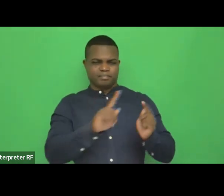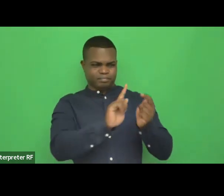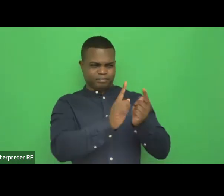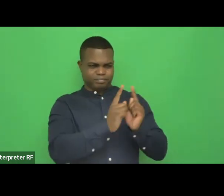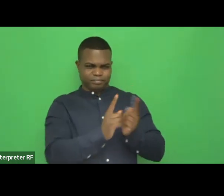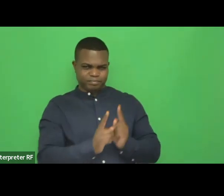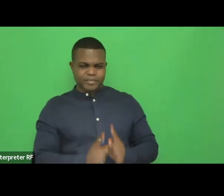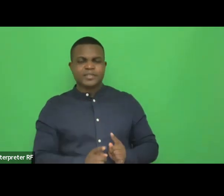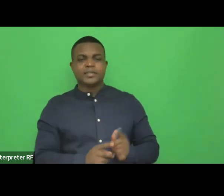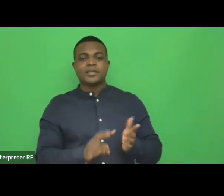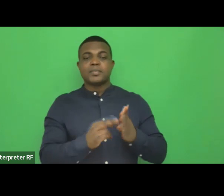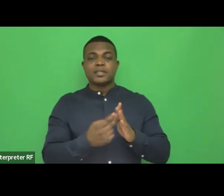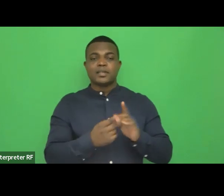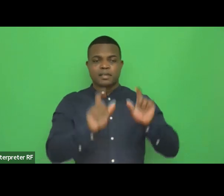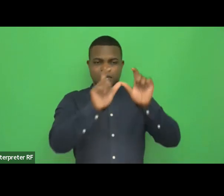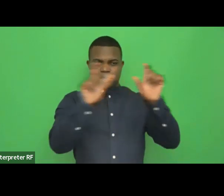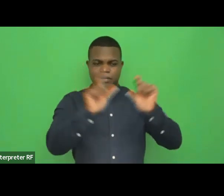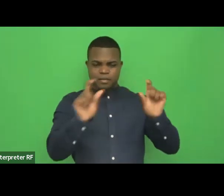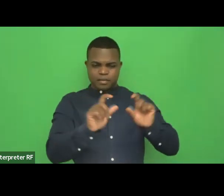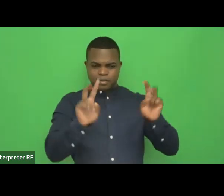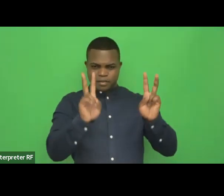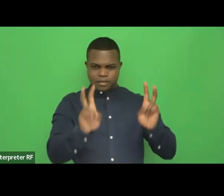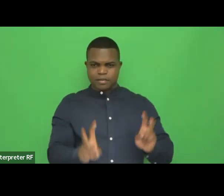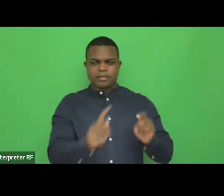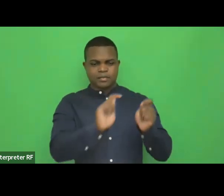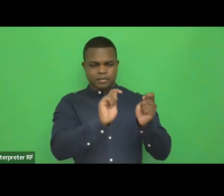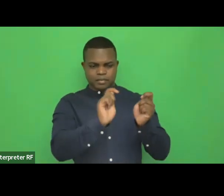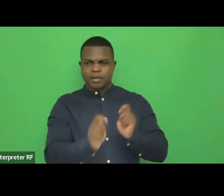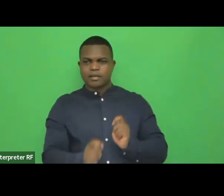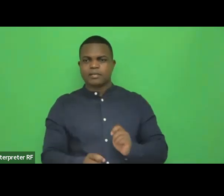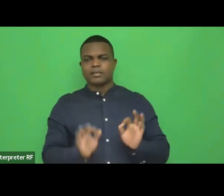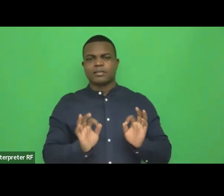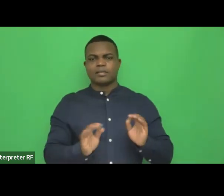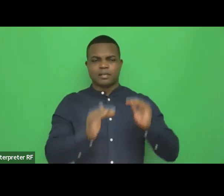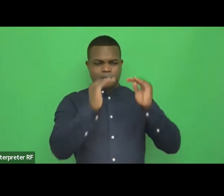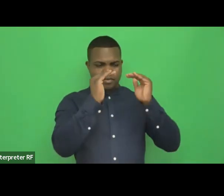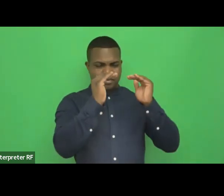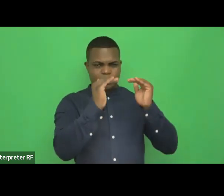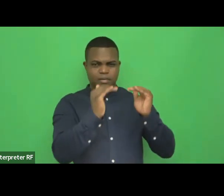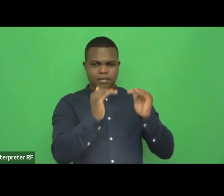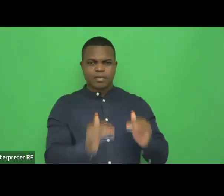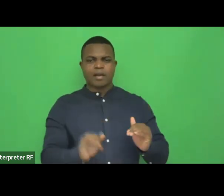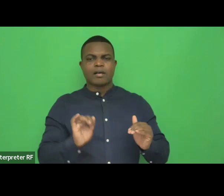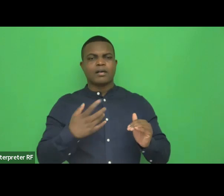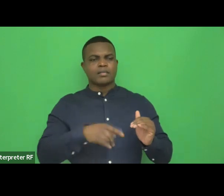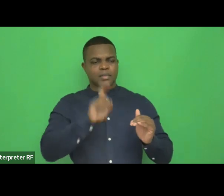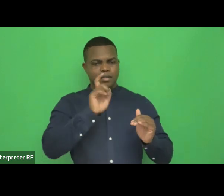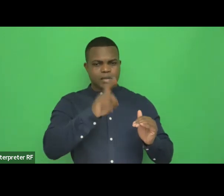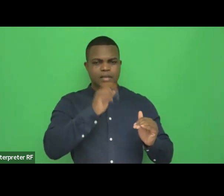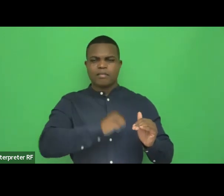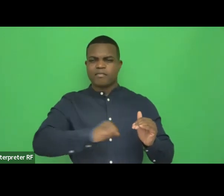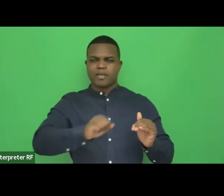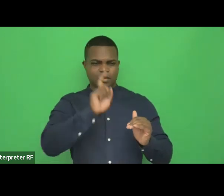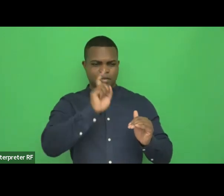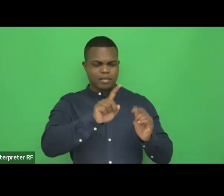different sections and subsections and navigate around this EPUB really, really easily. And I also